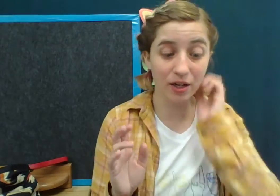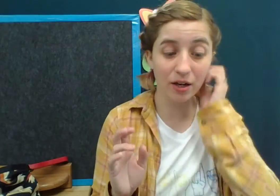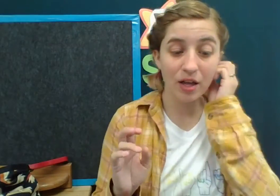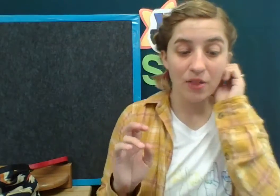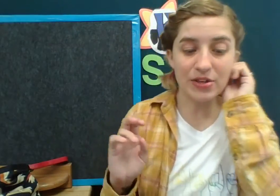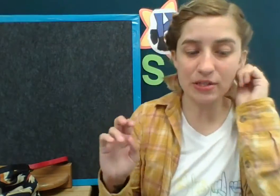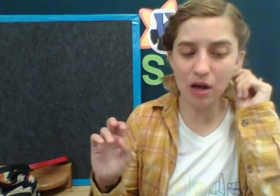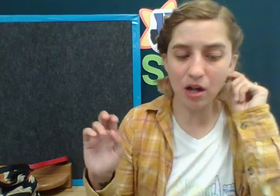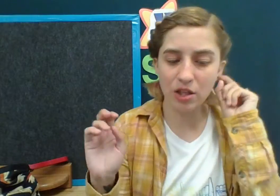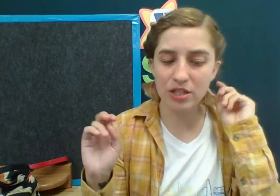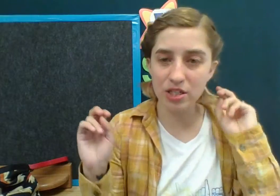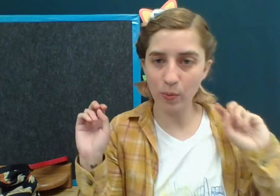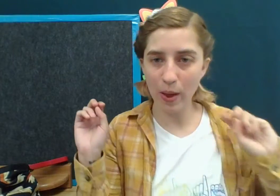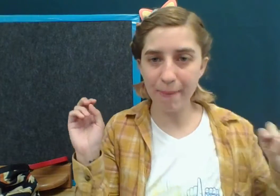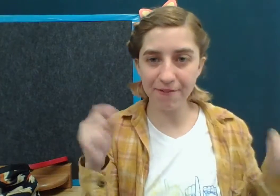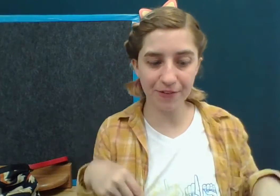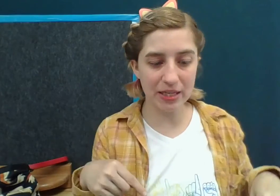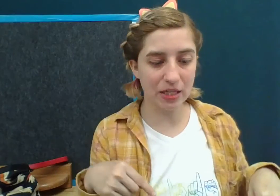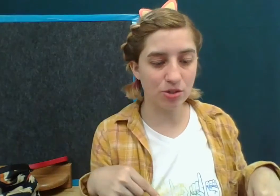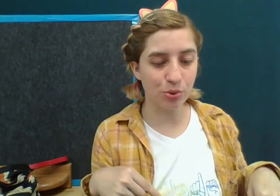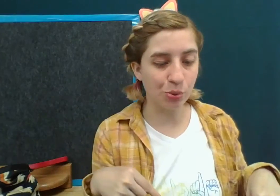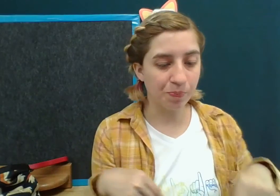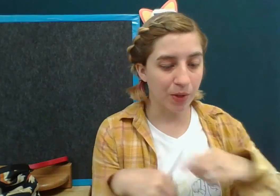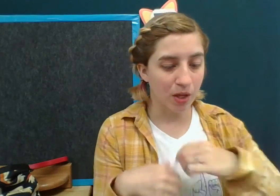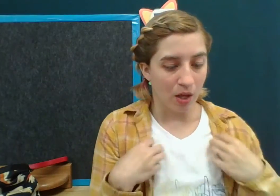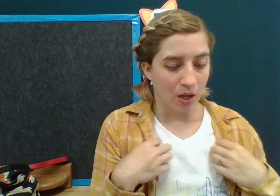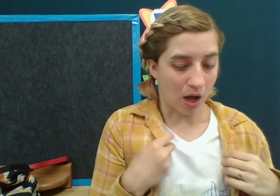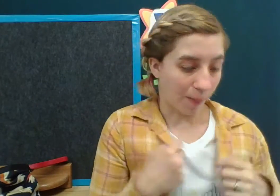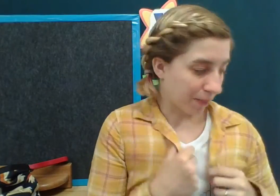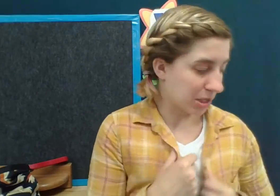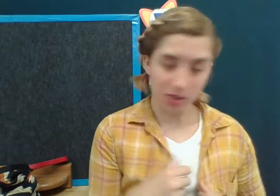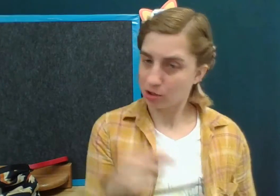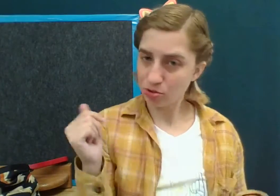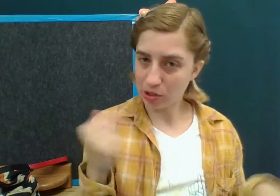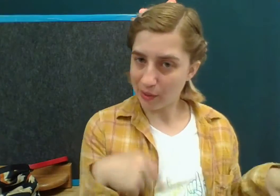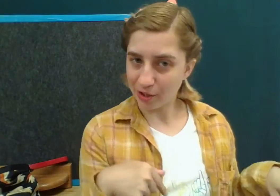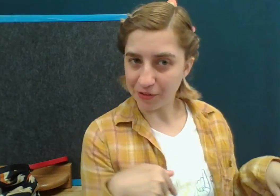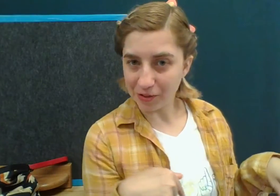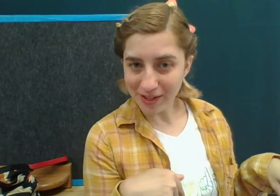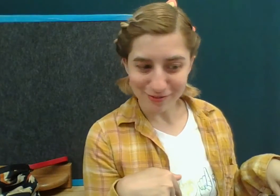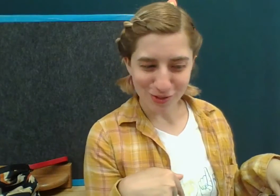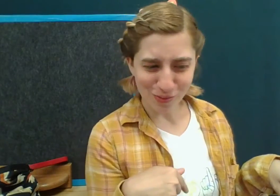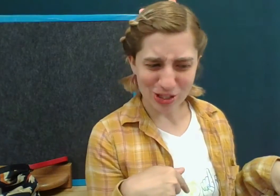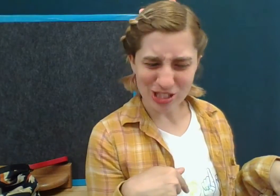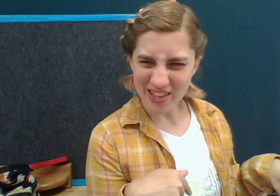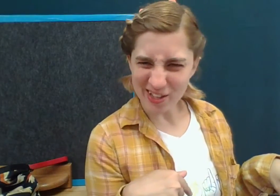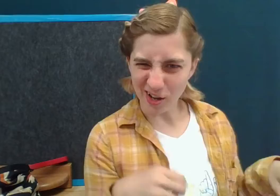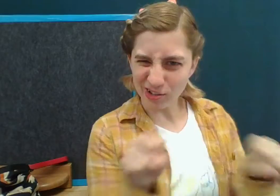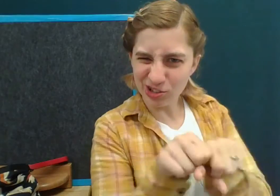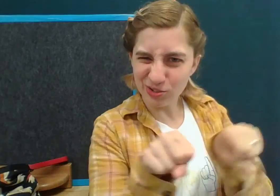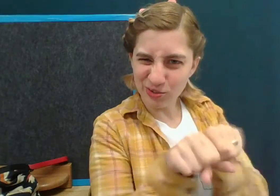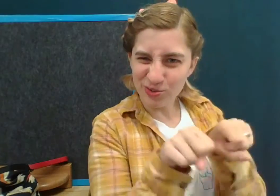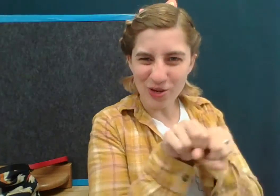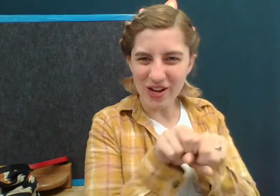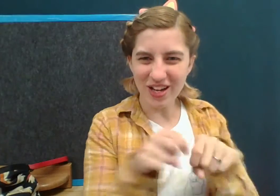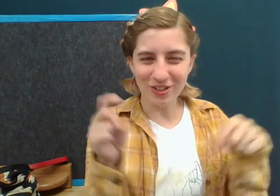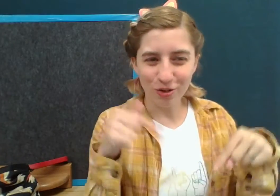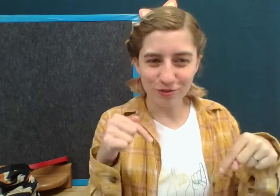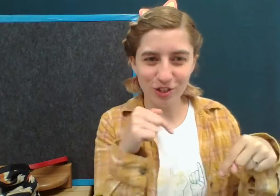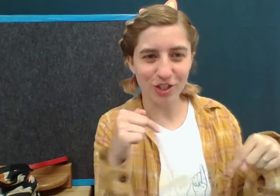here. This is What My Feet Can Do. Because your shoes go on your feet, right? We just had that song. Shoes go on your